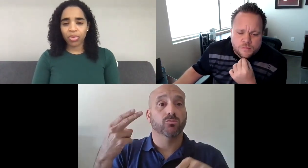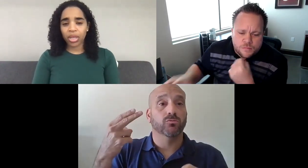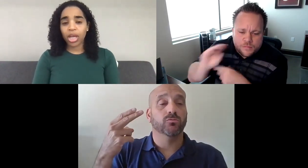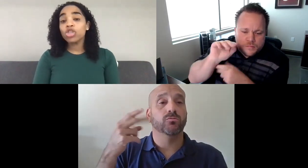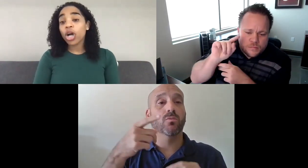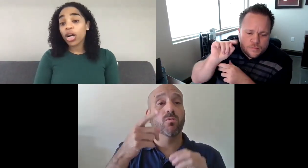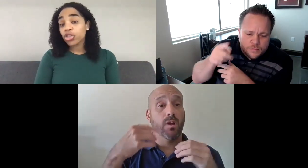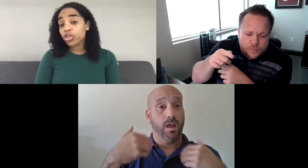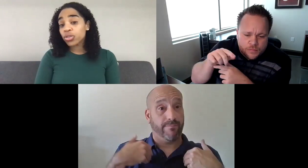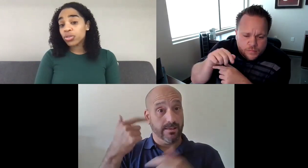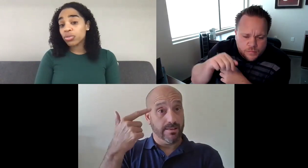Josh,